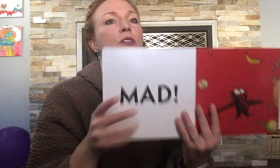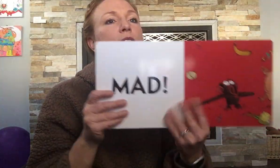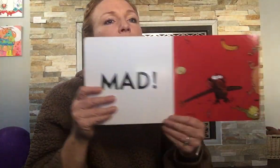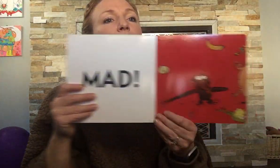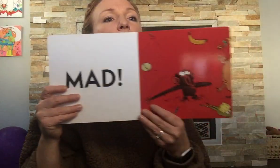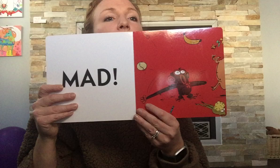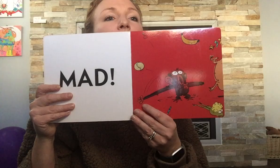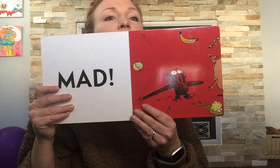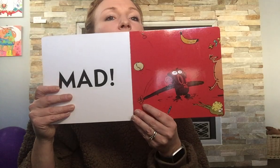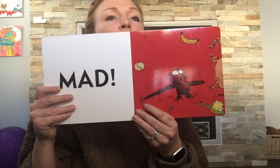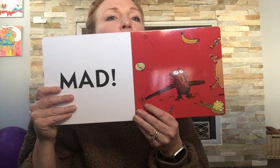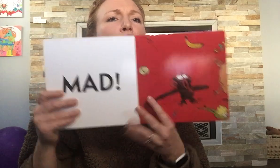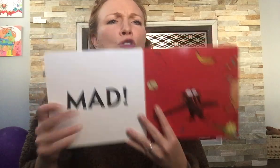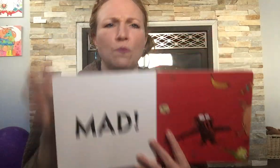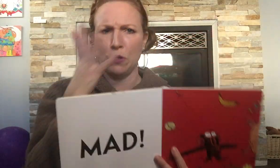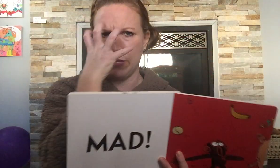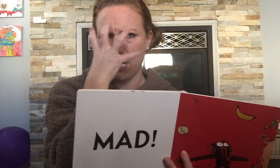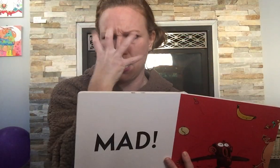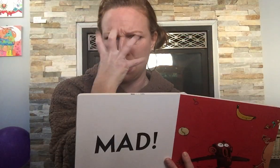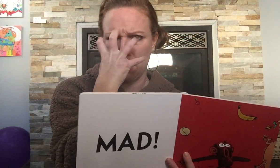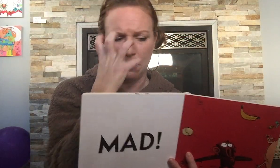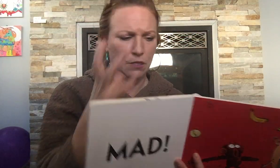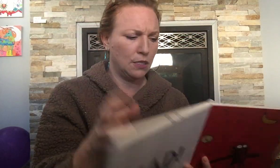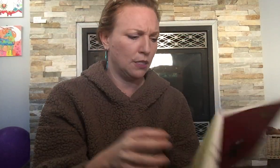goodness, now he is super mad.